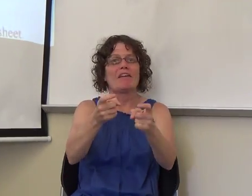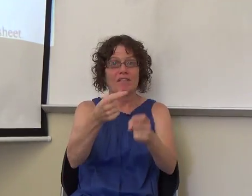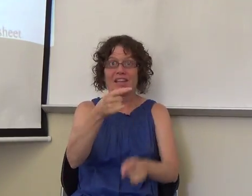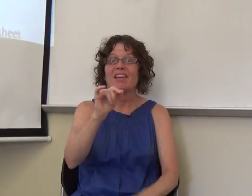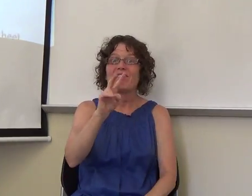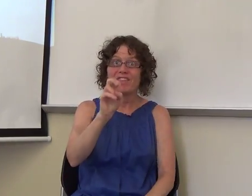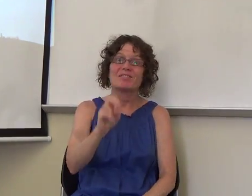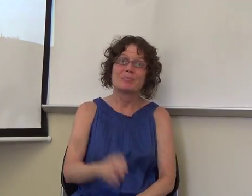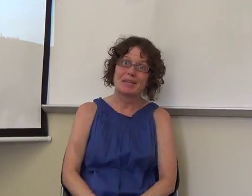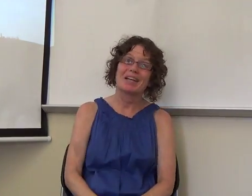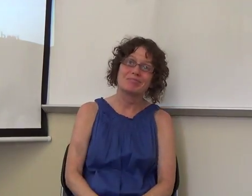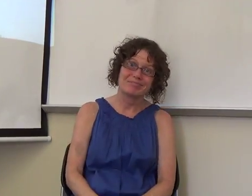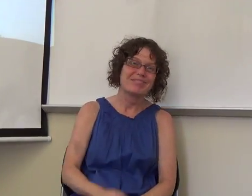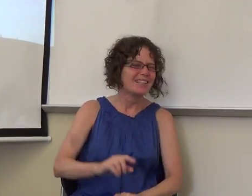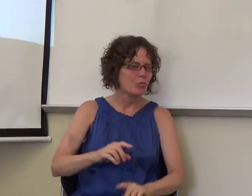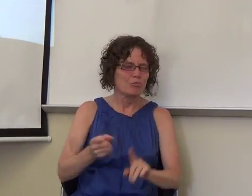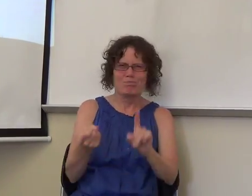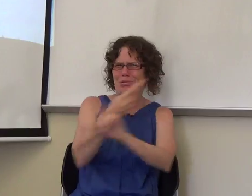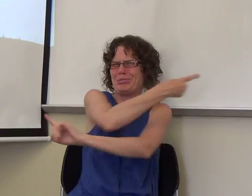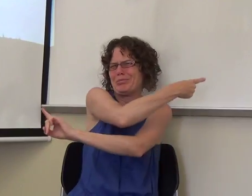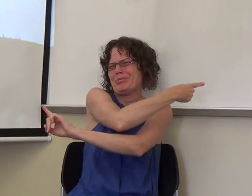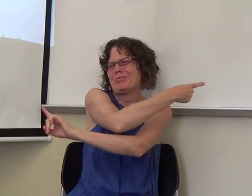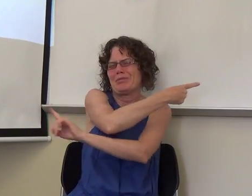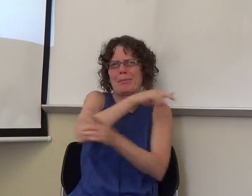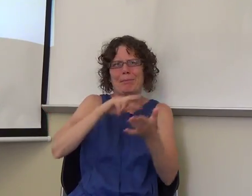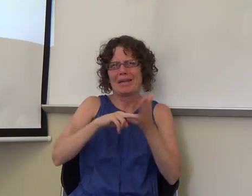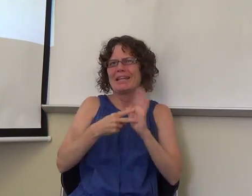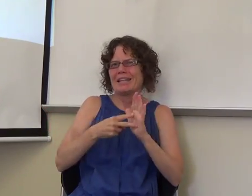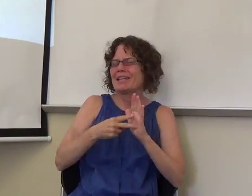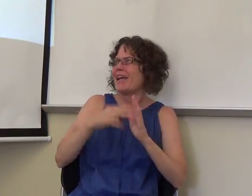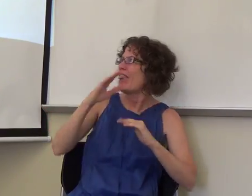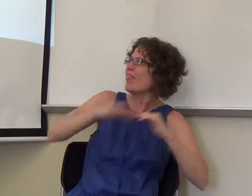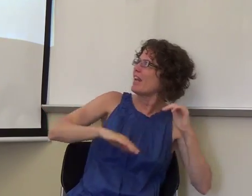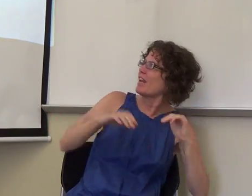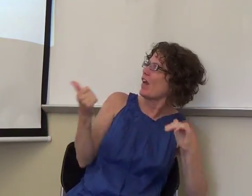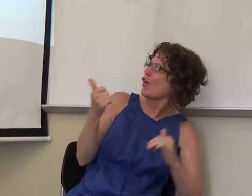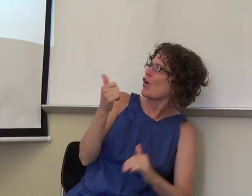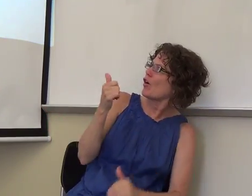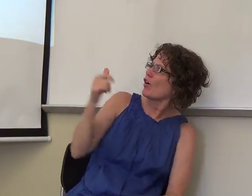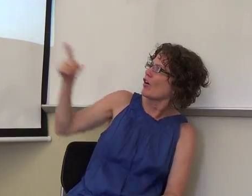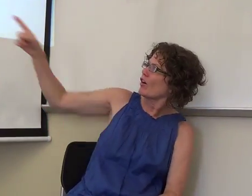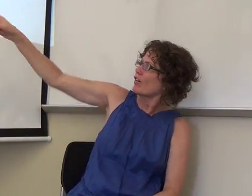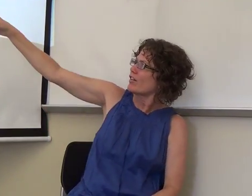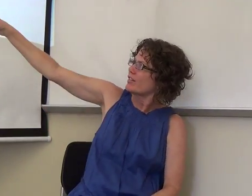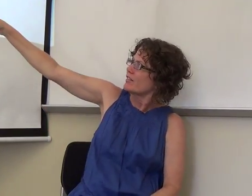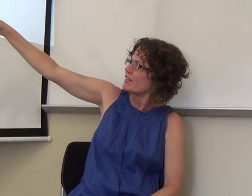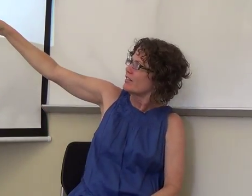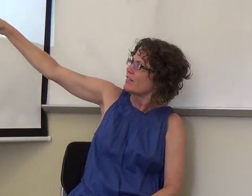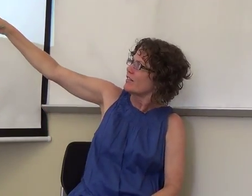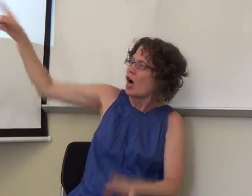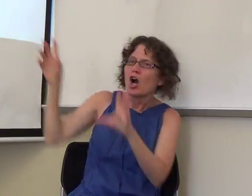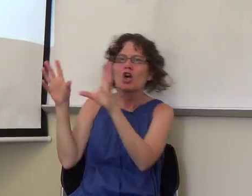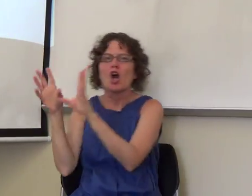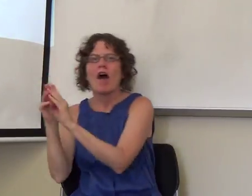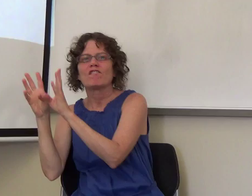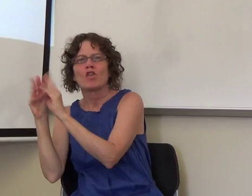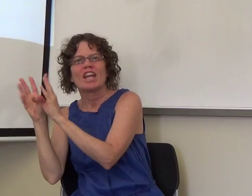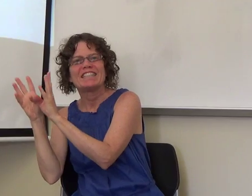word. different meaning than this confer. And that's another thing you gotta watch out for. There's confer